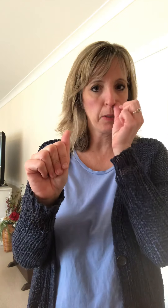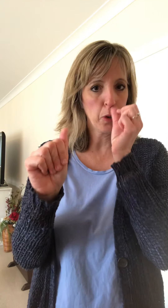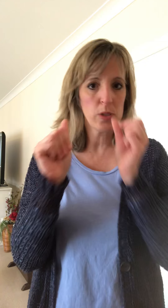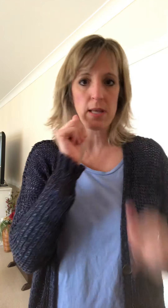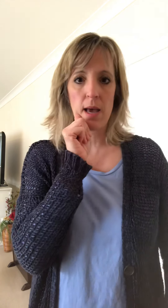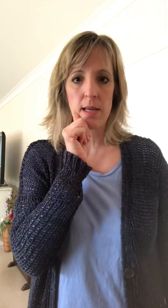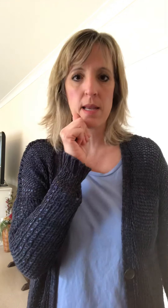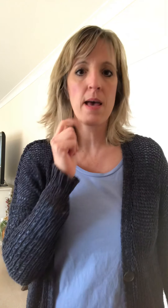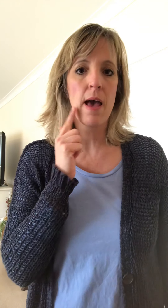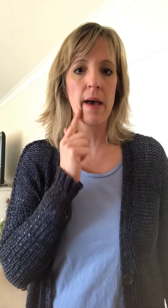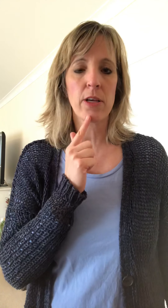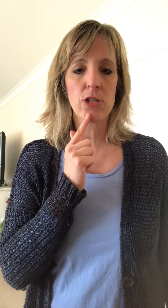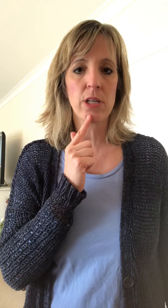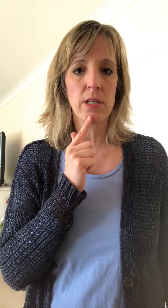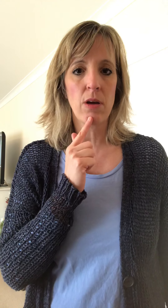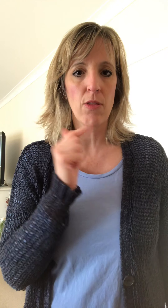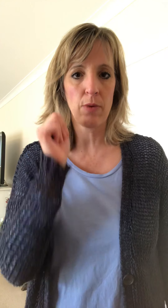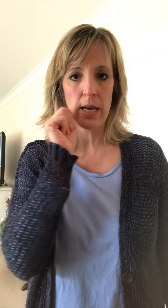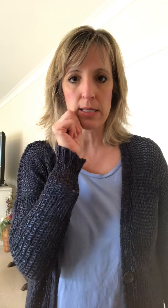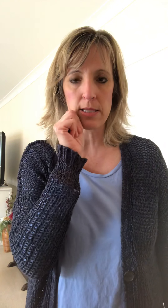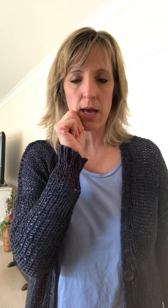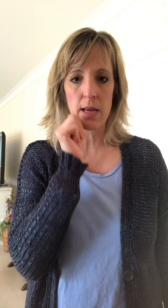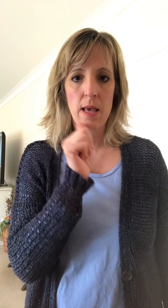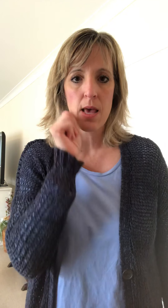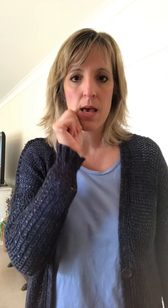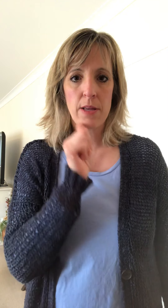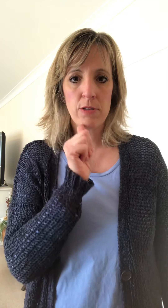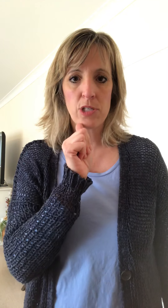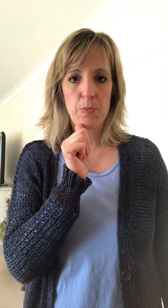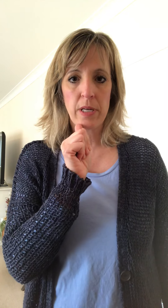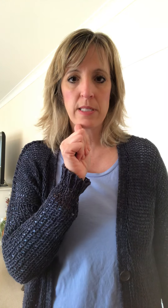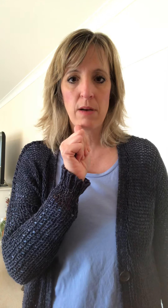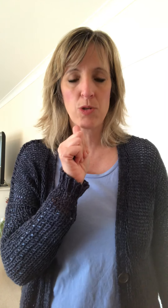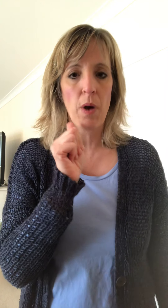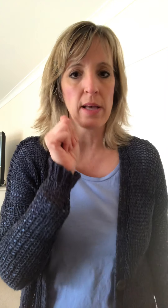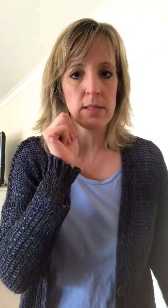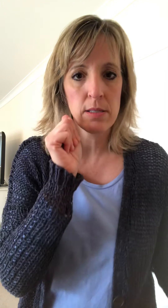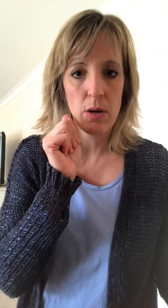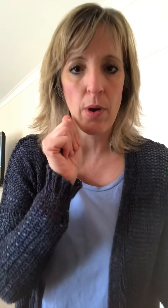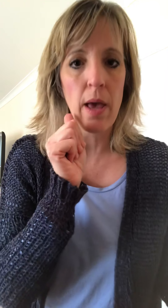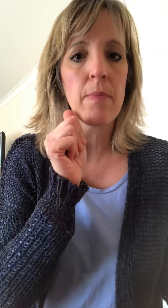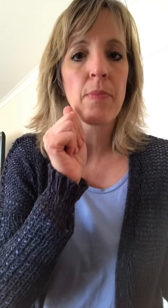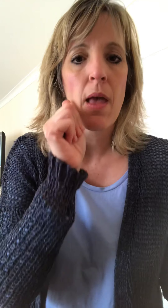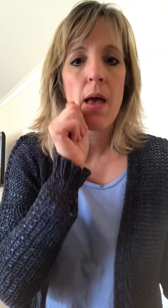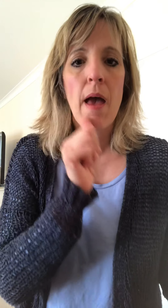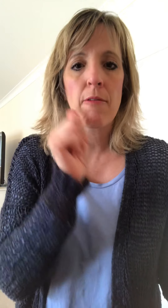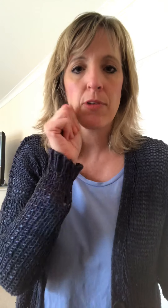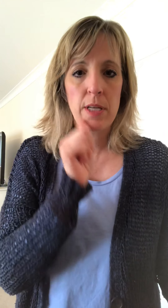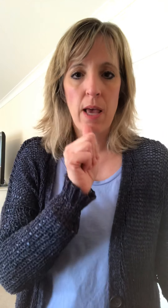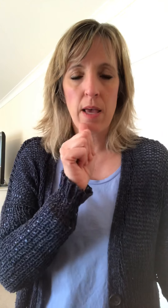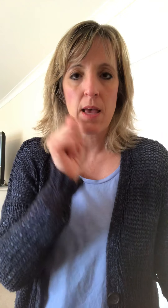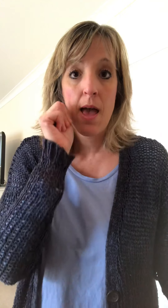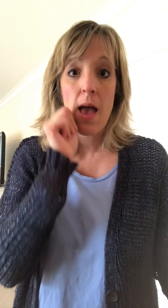girl sign at your chin on the right-hand side, and you just bring it down twice, okay? Every day.